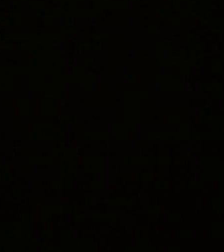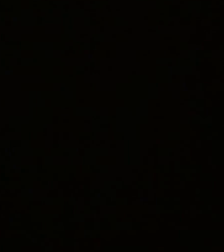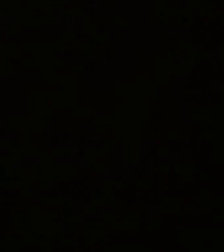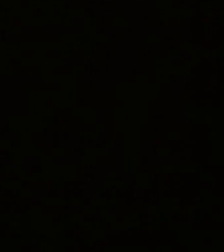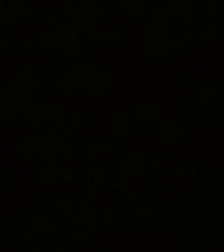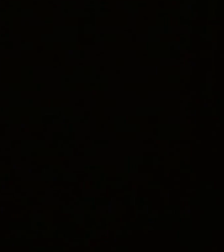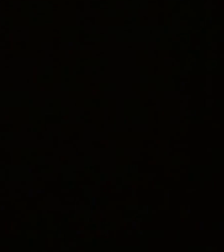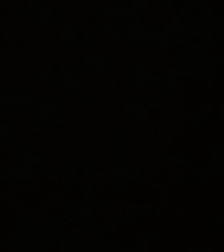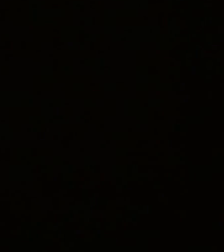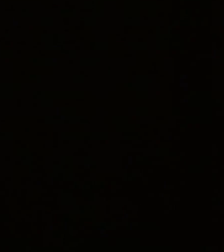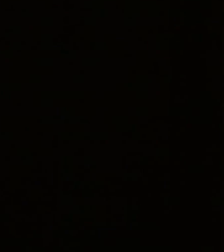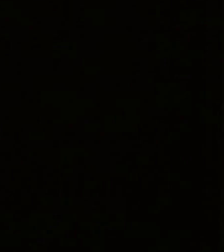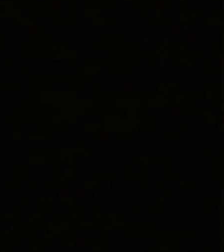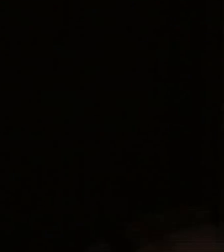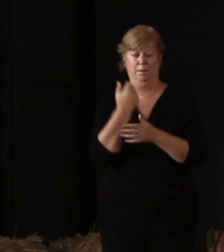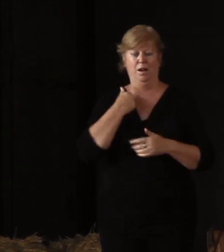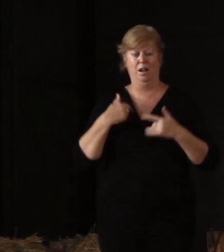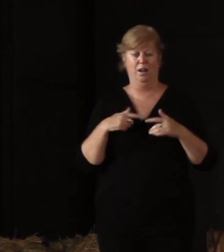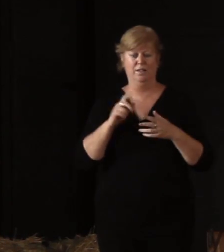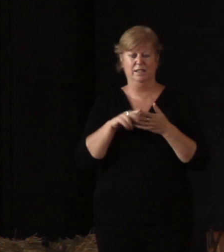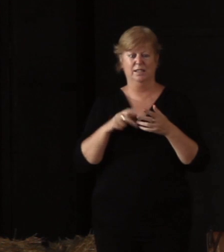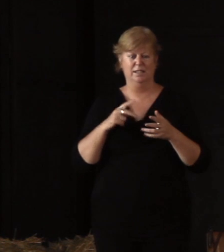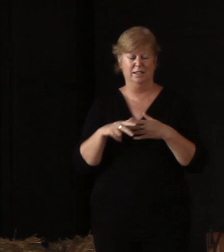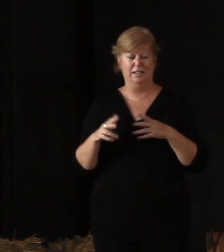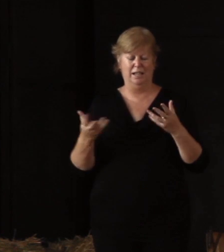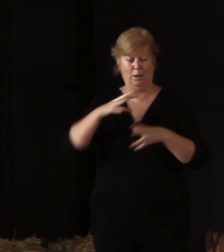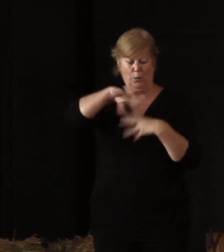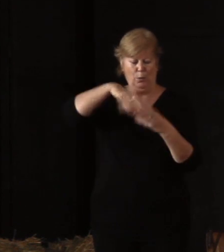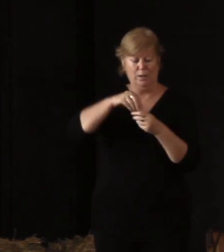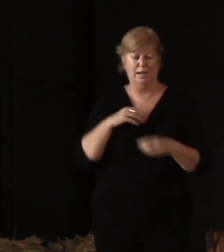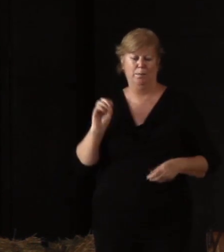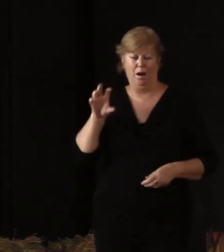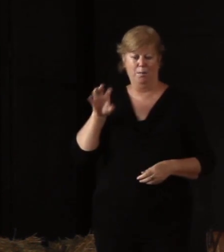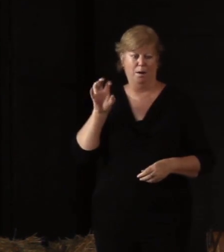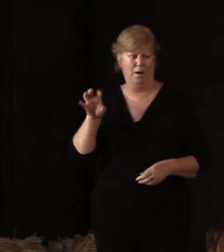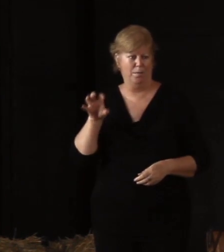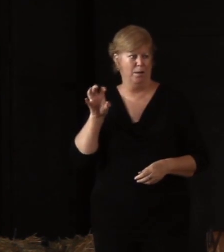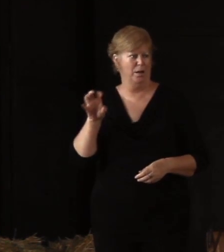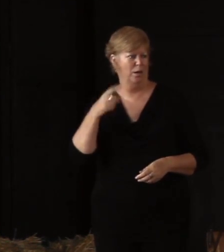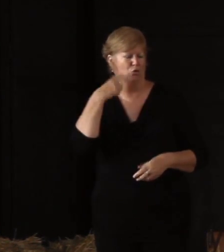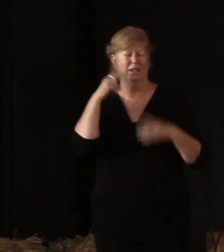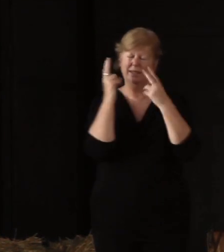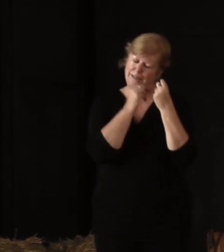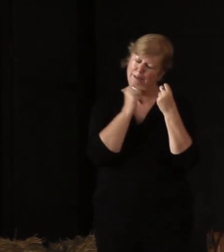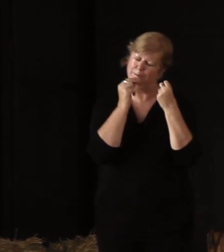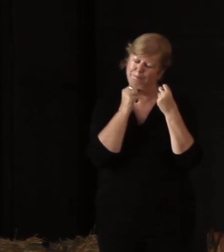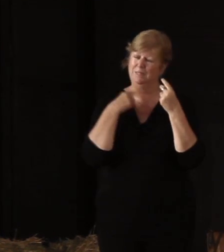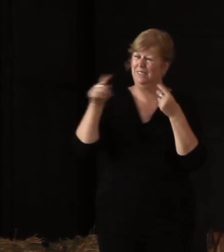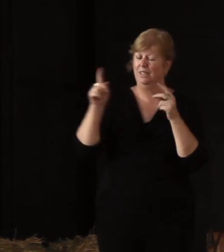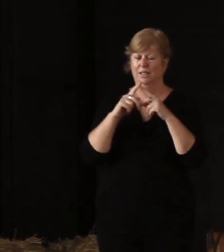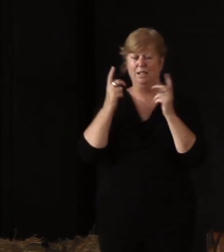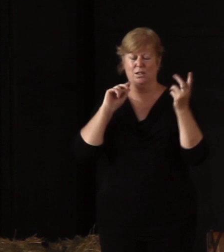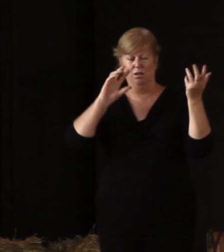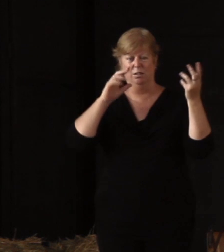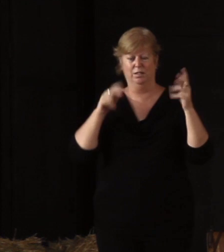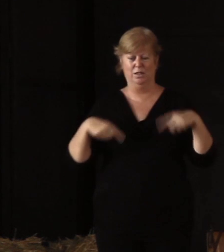what was going on too. I sucked him into the vortex and he started barking. Now I'm trying to get some sleep to ward off this nervous breakdown